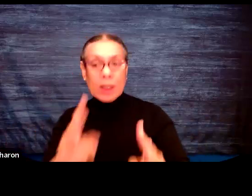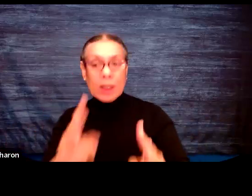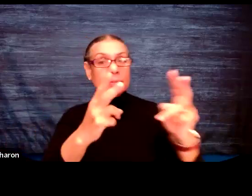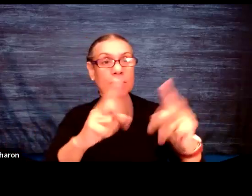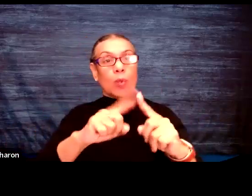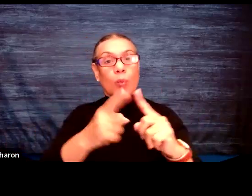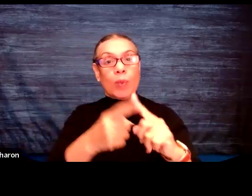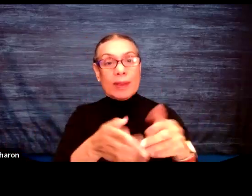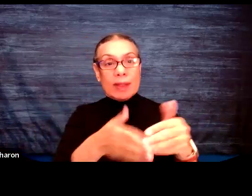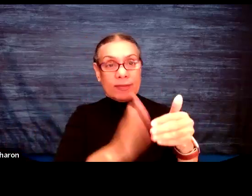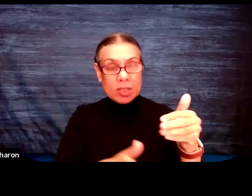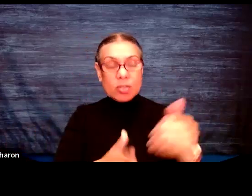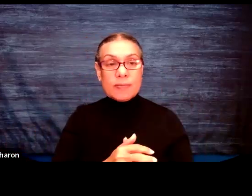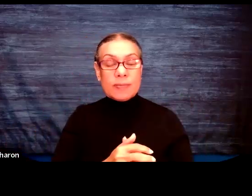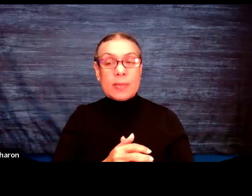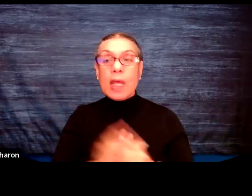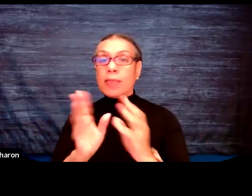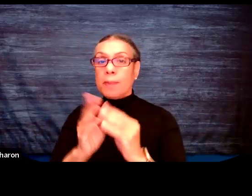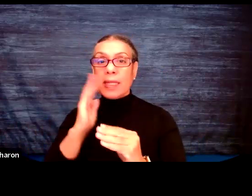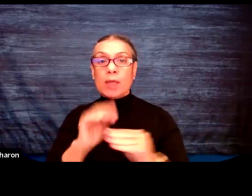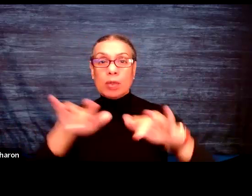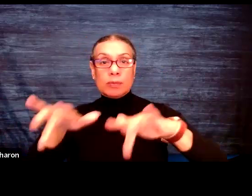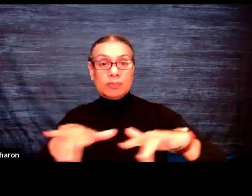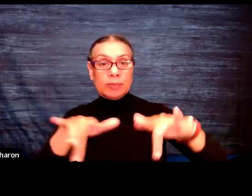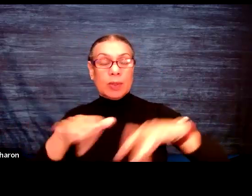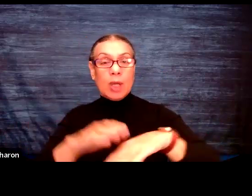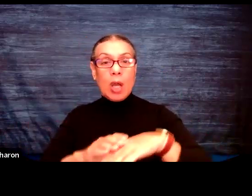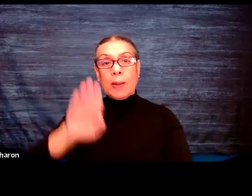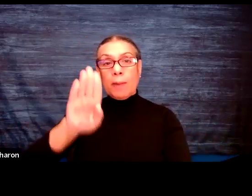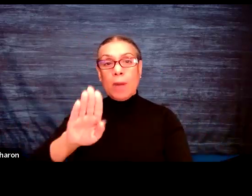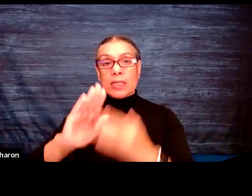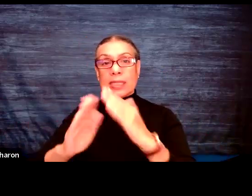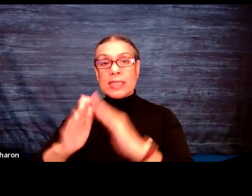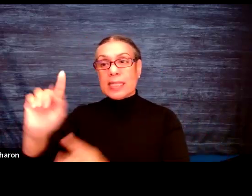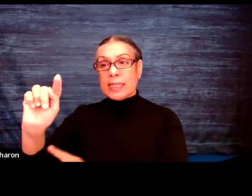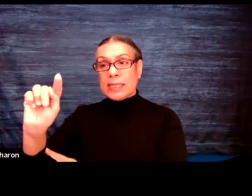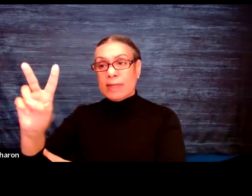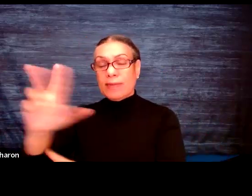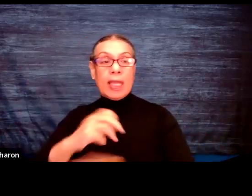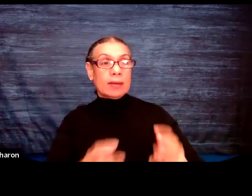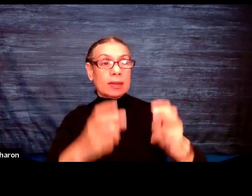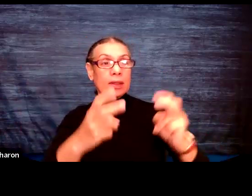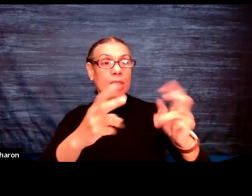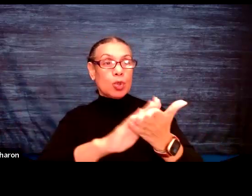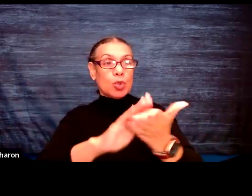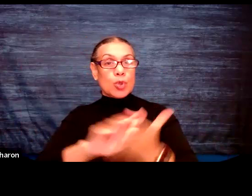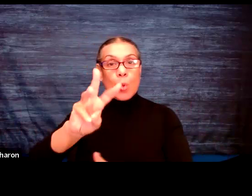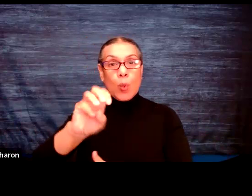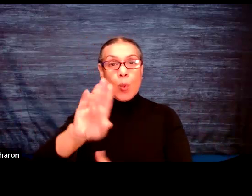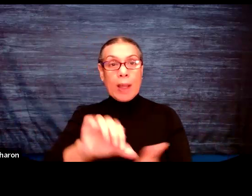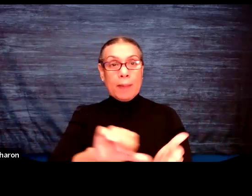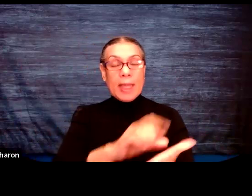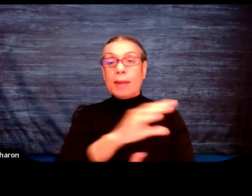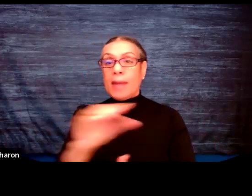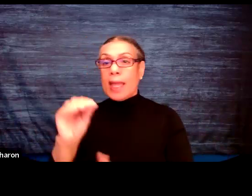they are finalized. The meeting will be rebroadcast on Boston City TV and posted on the school committee's webpage and